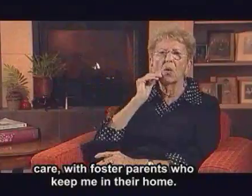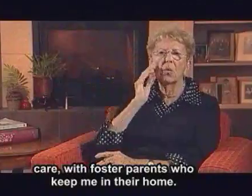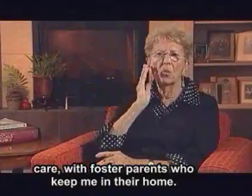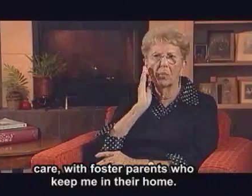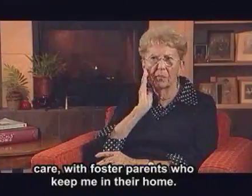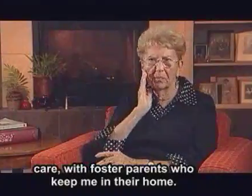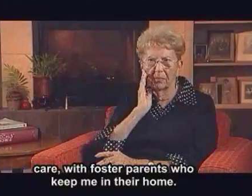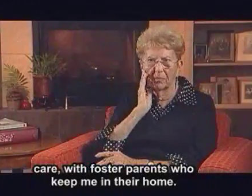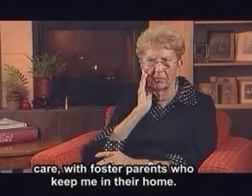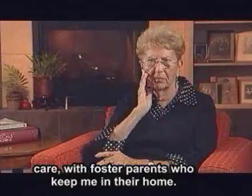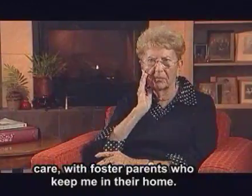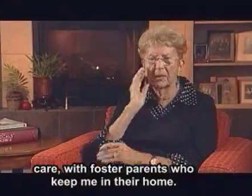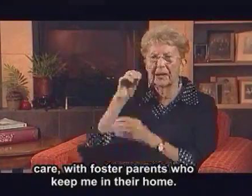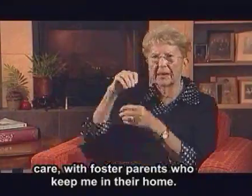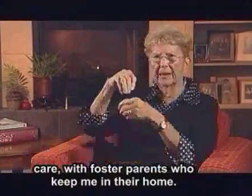in their home.